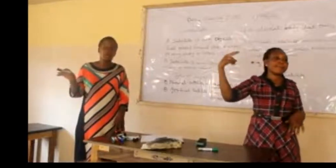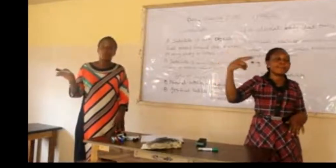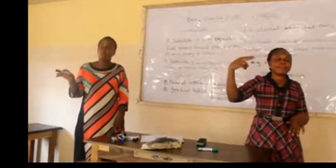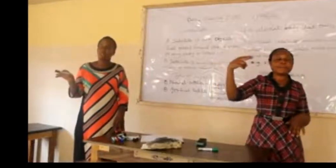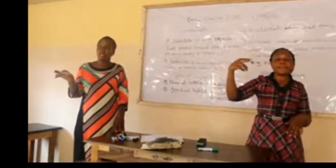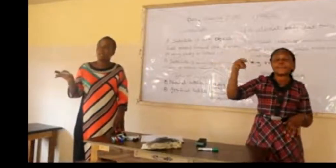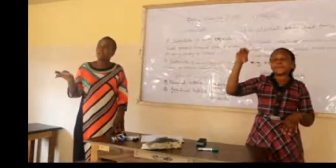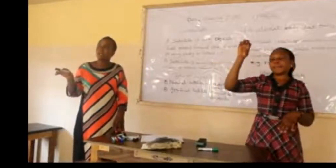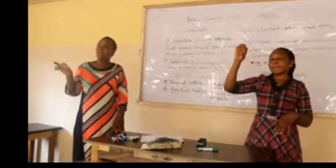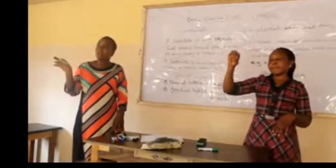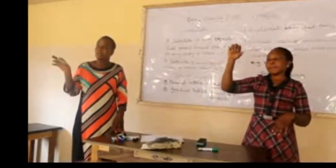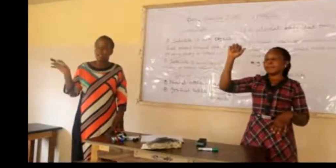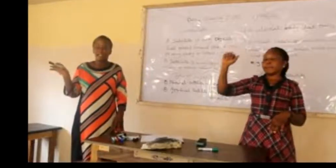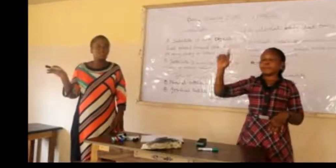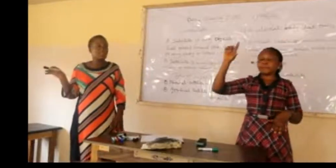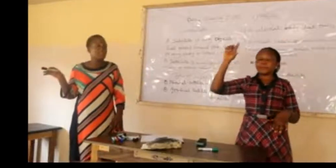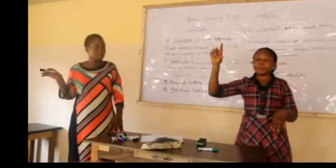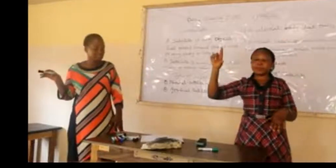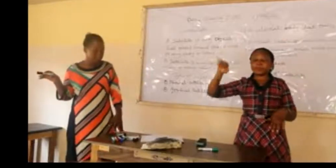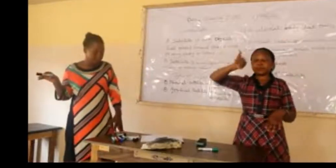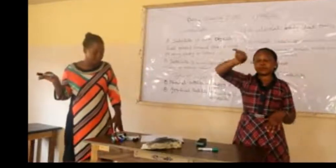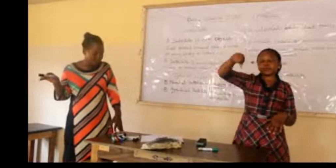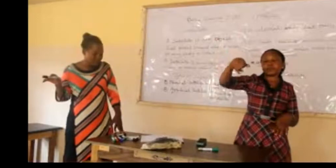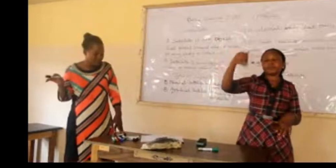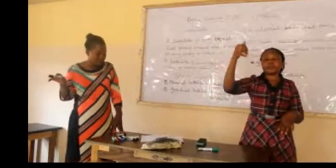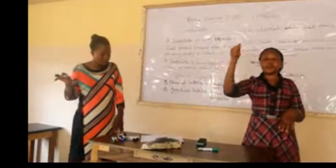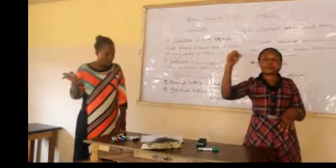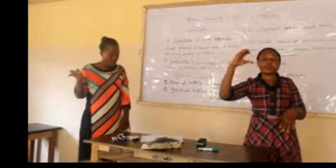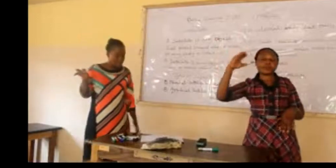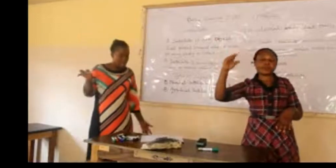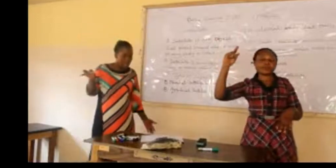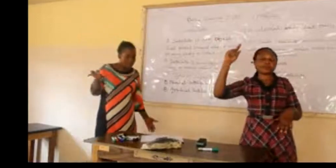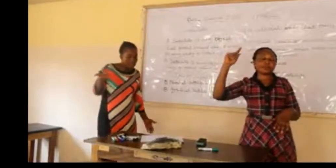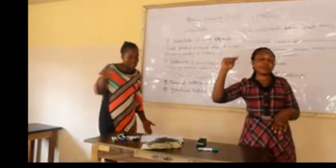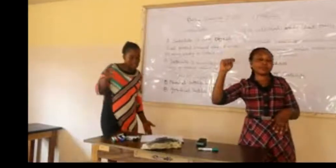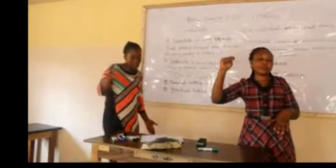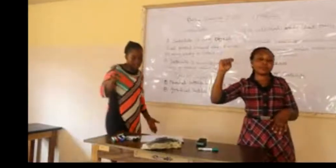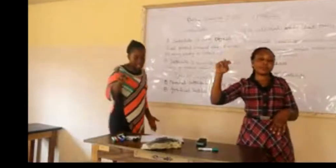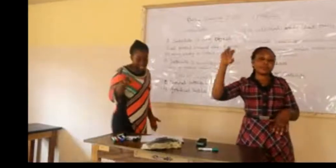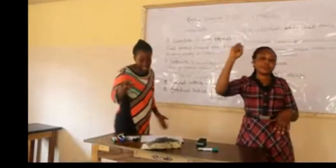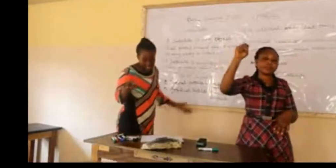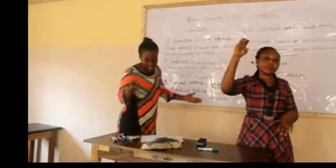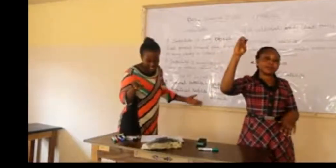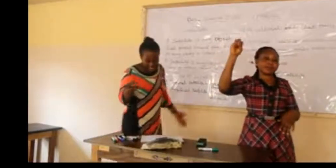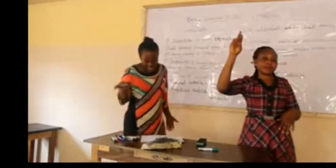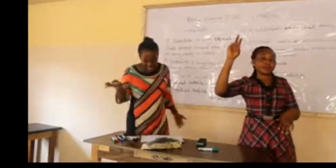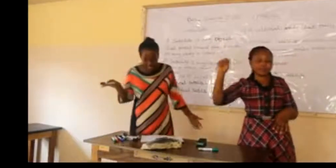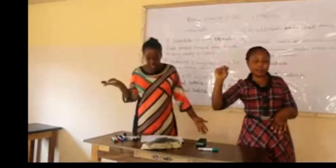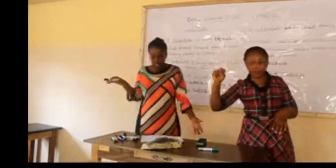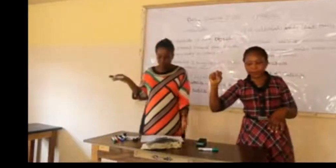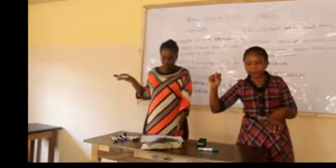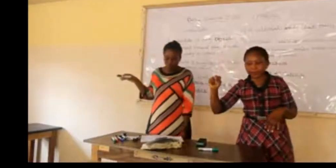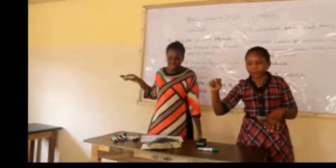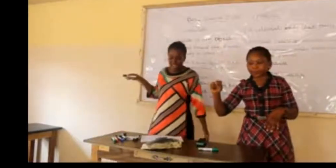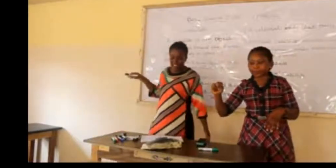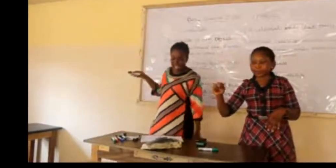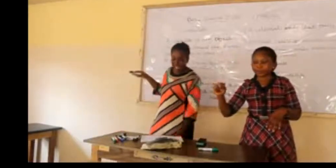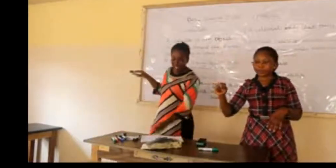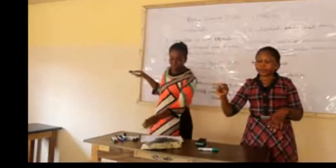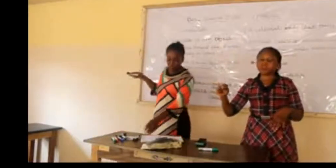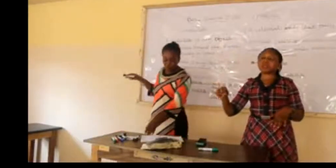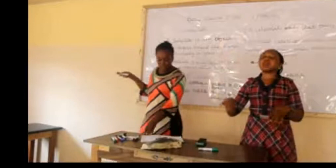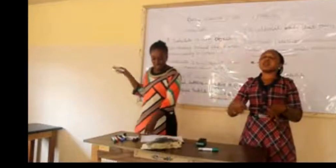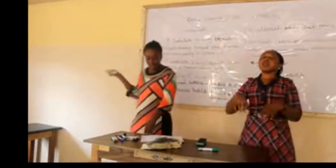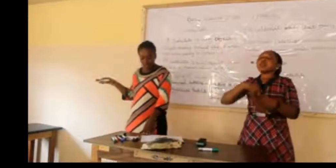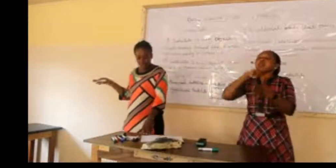of that pop star, Michael Jackson. What happened is simply that a satellite dish